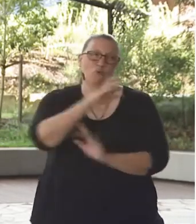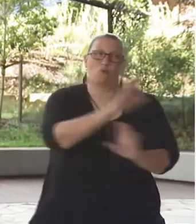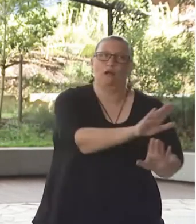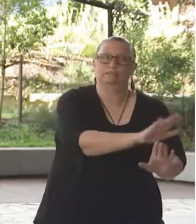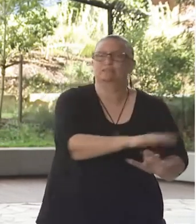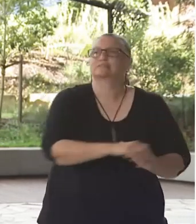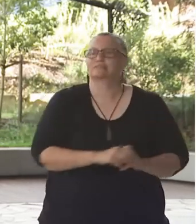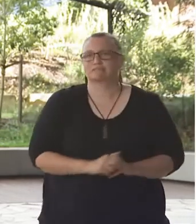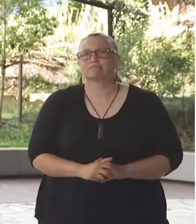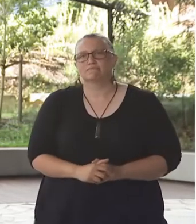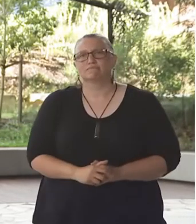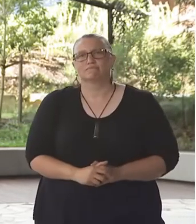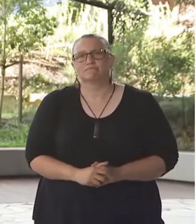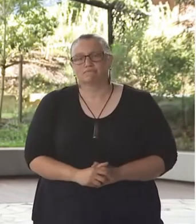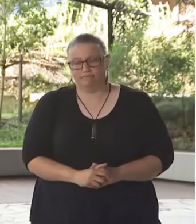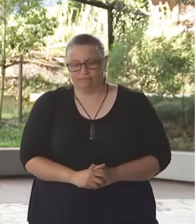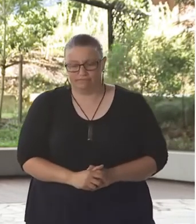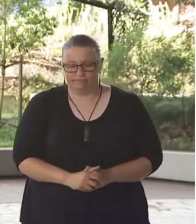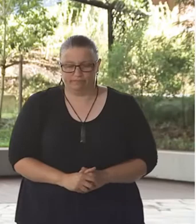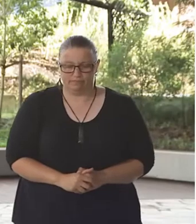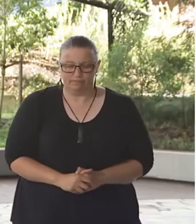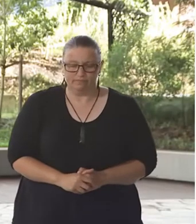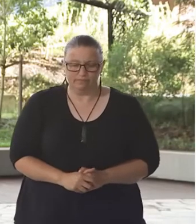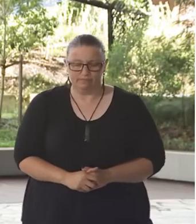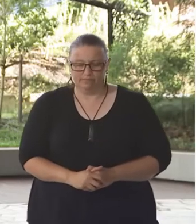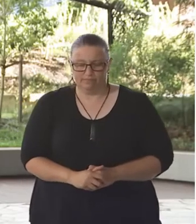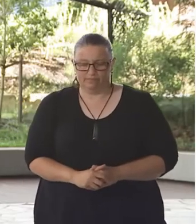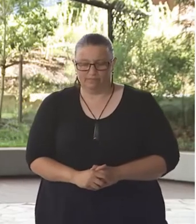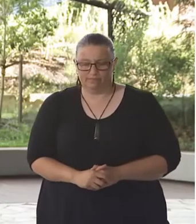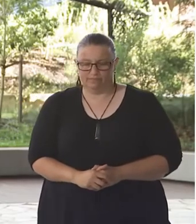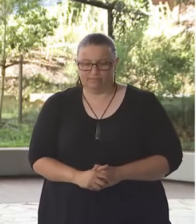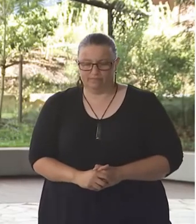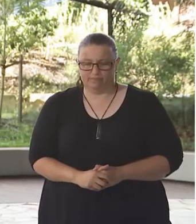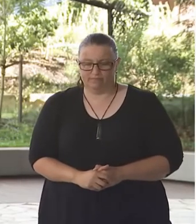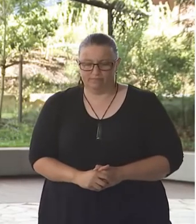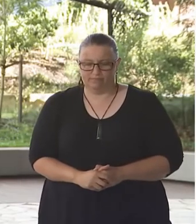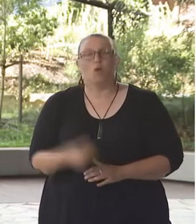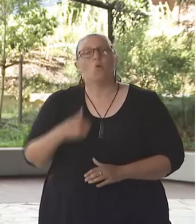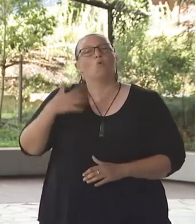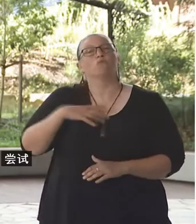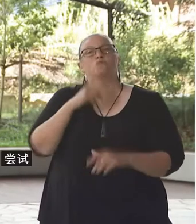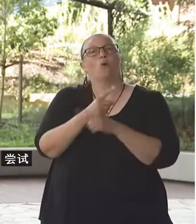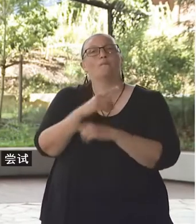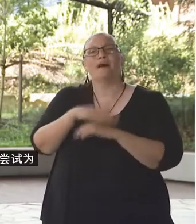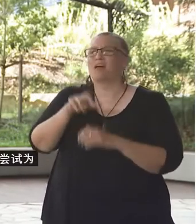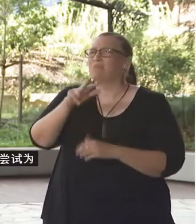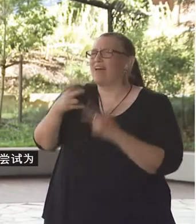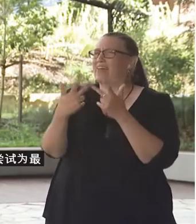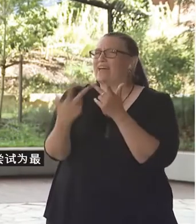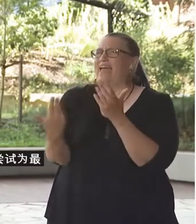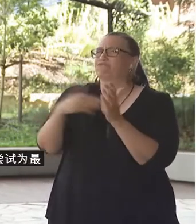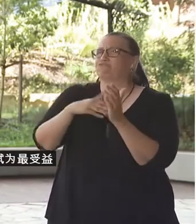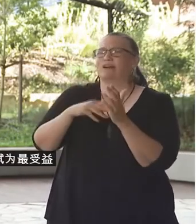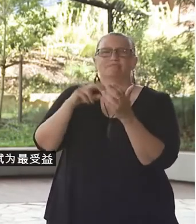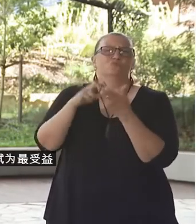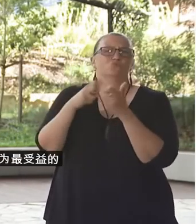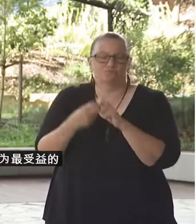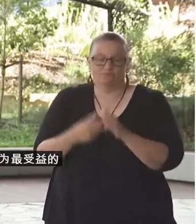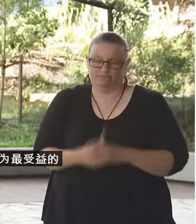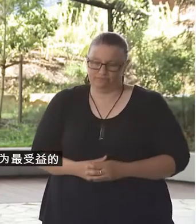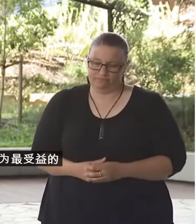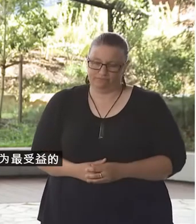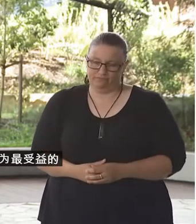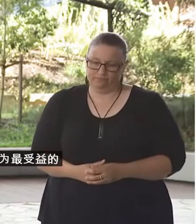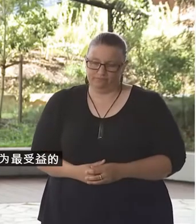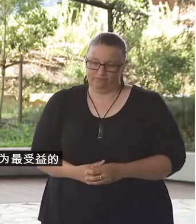benefit. I just wanted to cover off a couple of other issues. The Premier just wanted me to cover off the issue